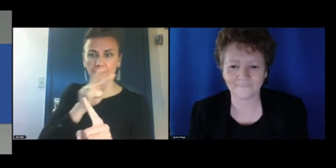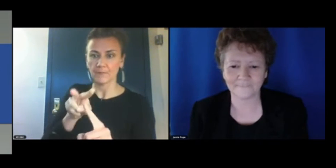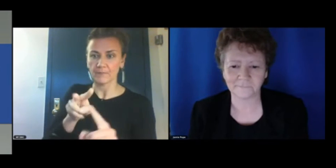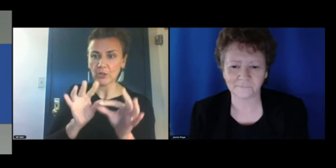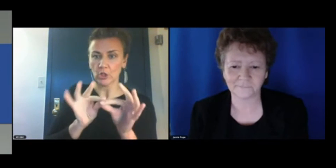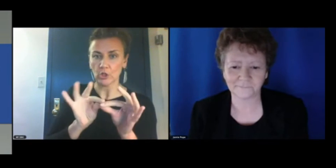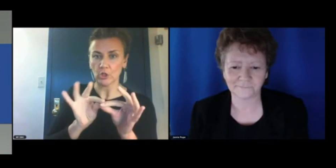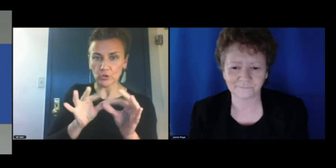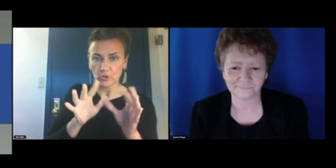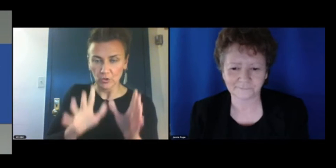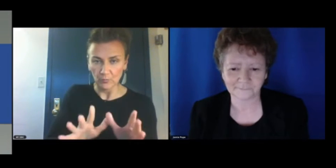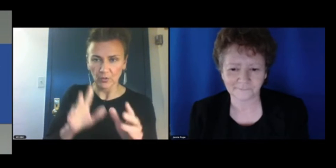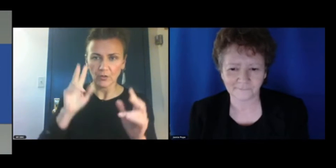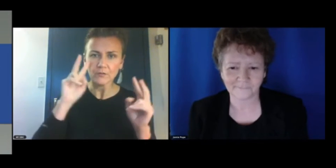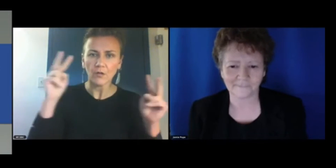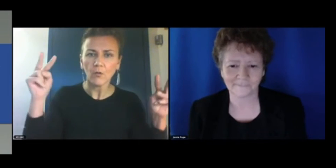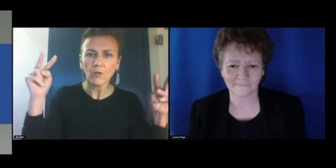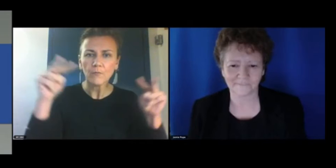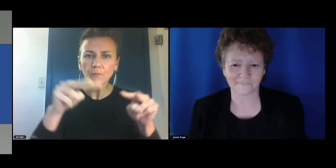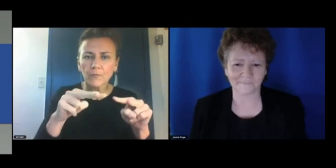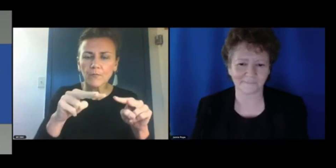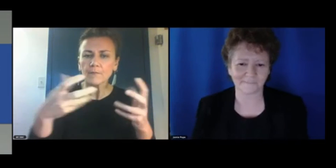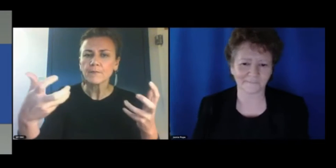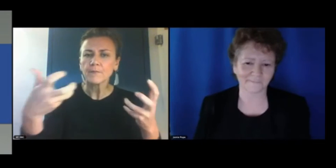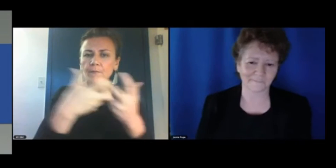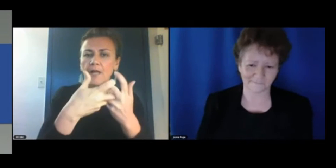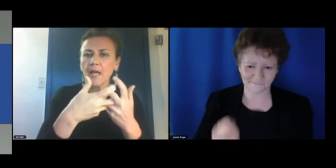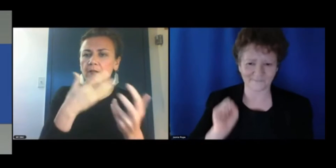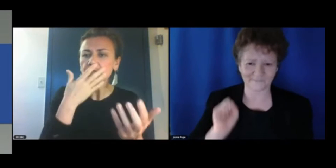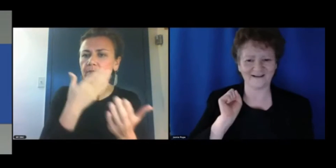It's really important for us to have a good